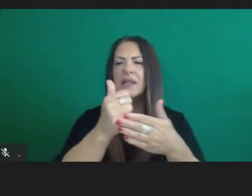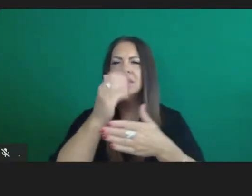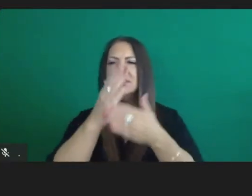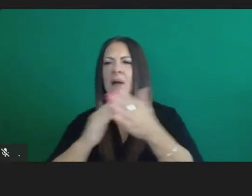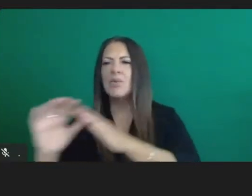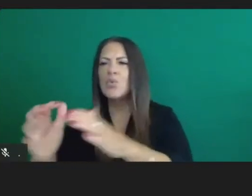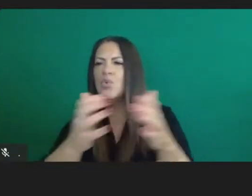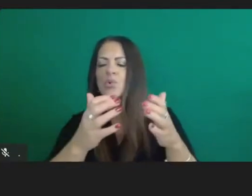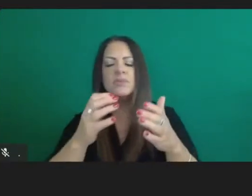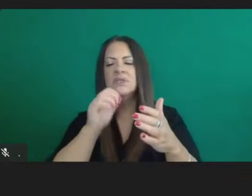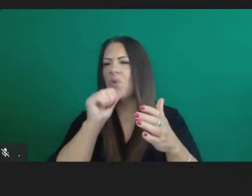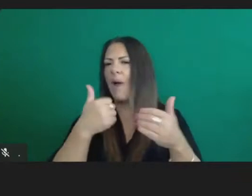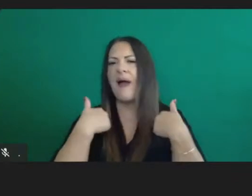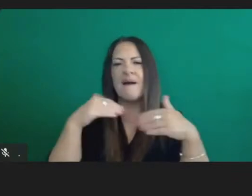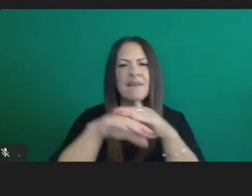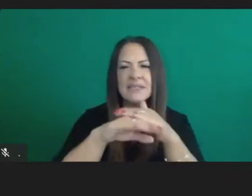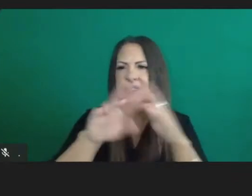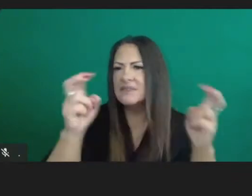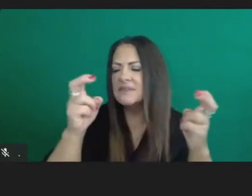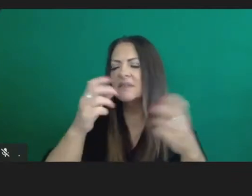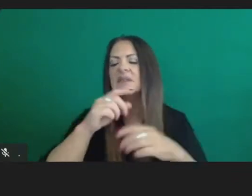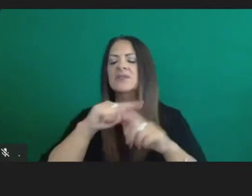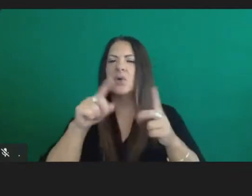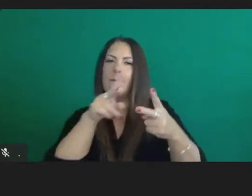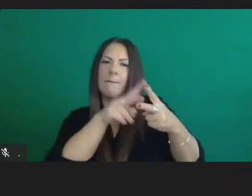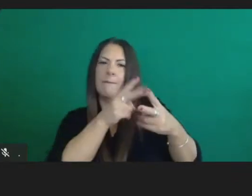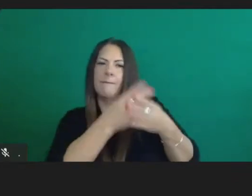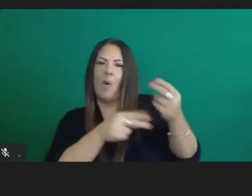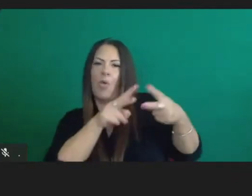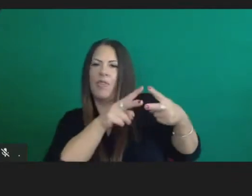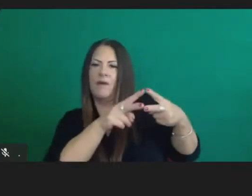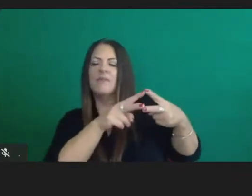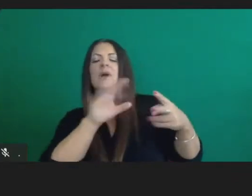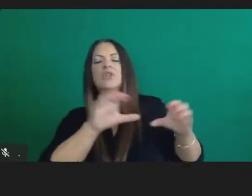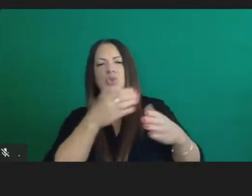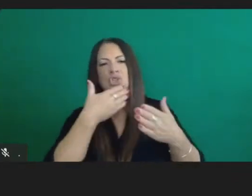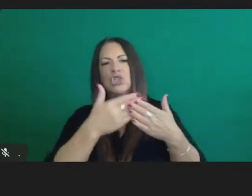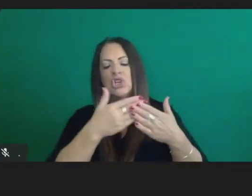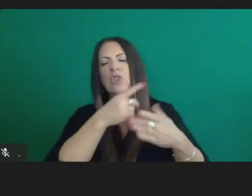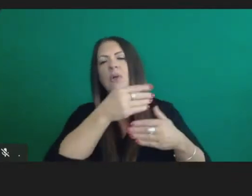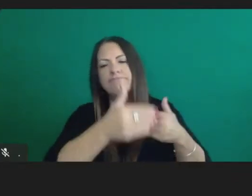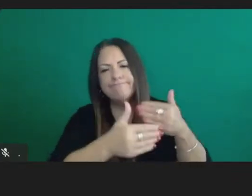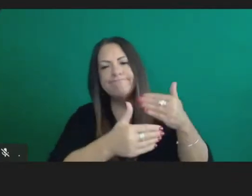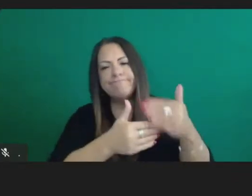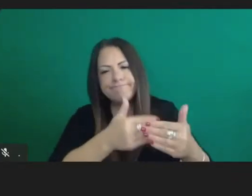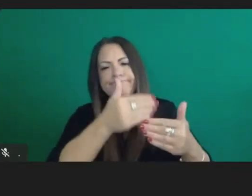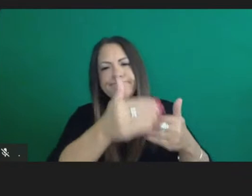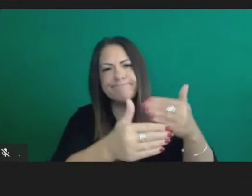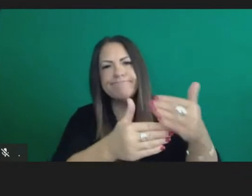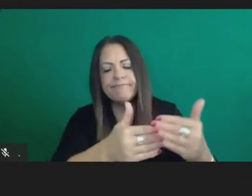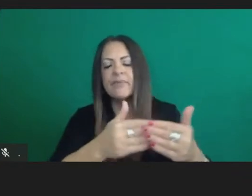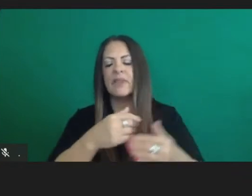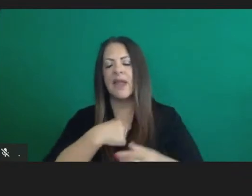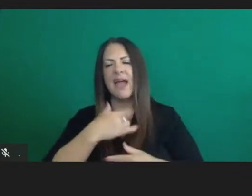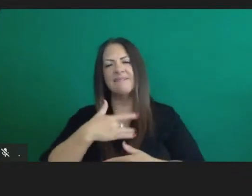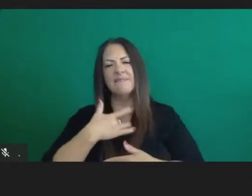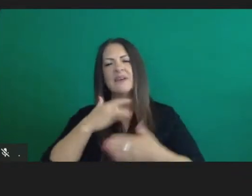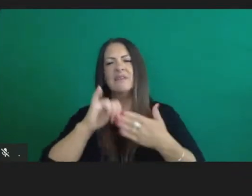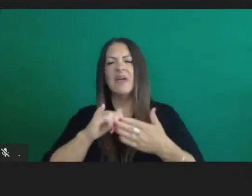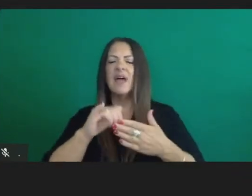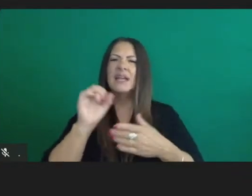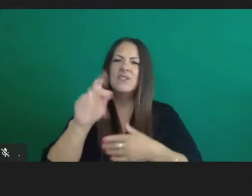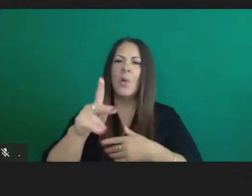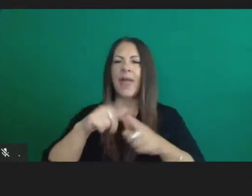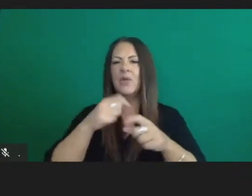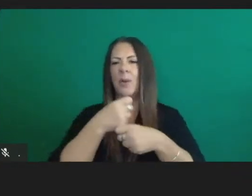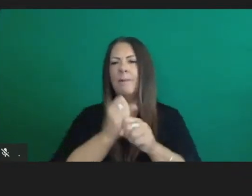virus. So I look forward to those two counties continuing their progress and moving forward. I think that it's fair to make some comparisons